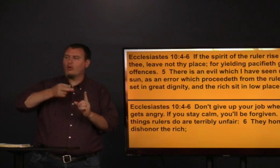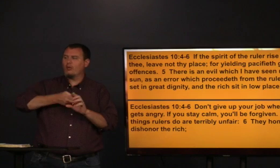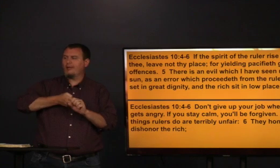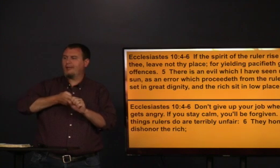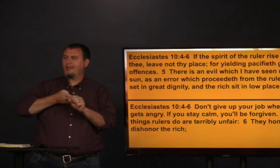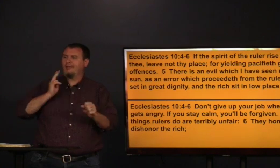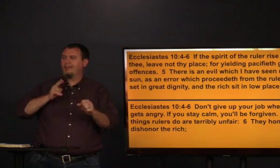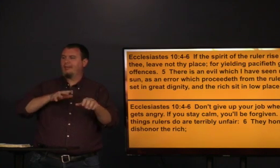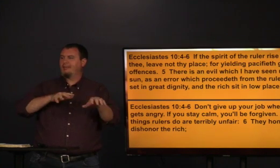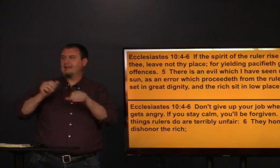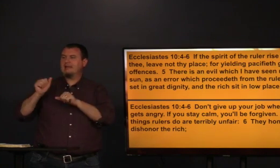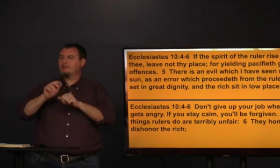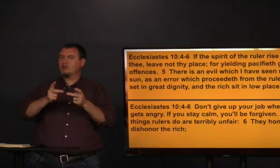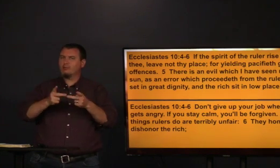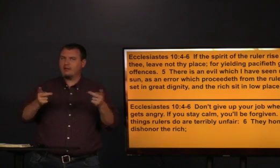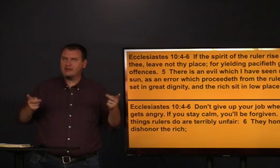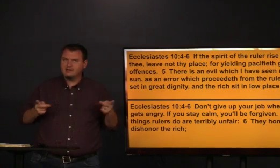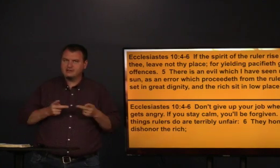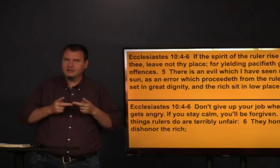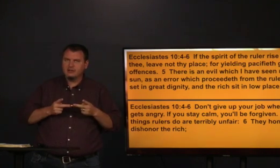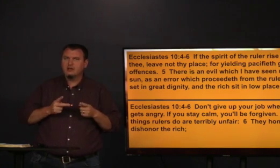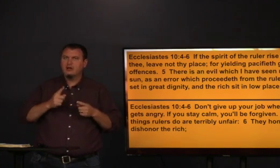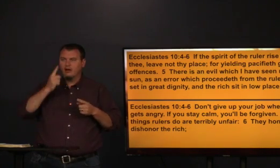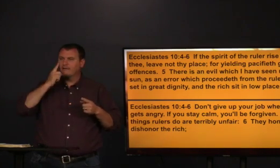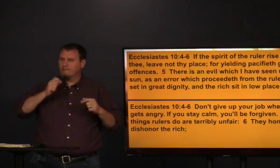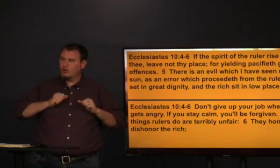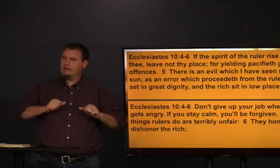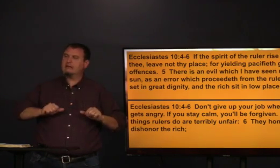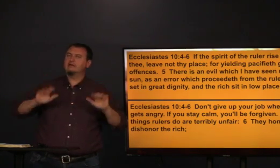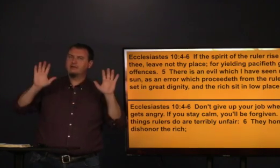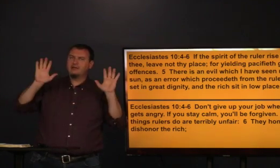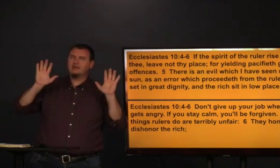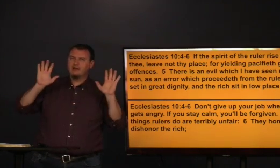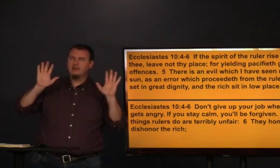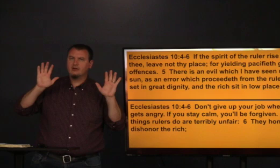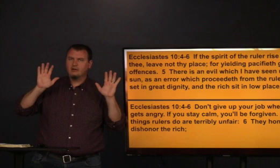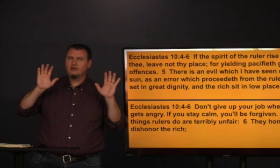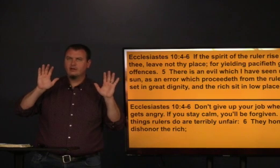don't leave your place, for yielding